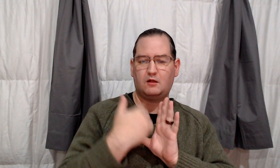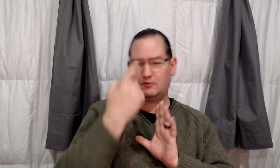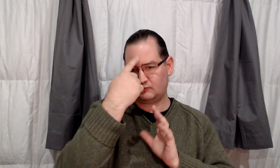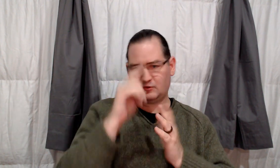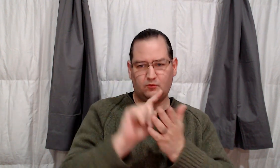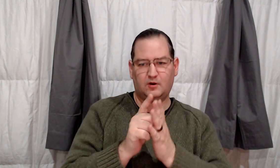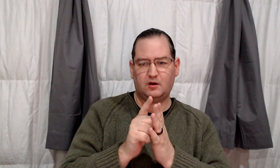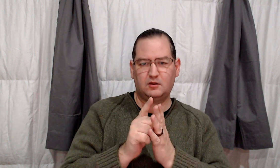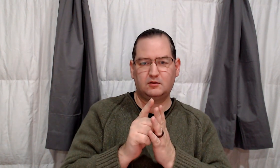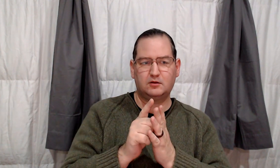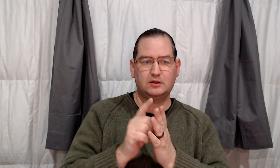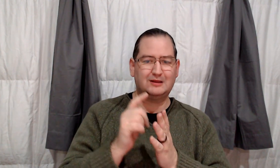audio away until you can.